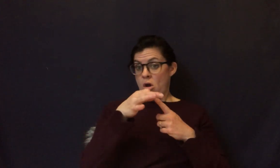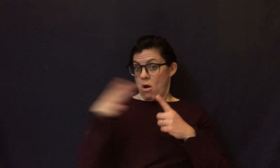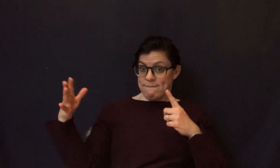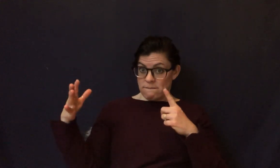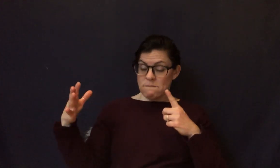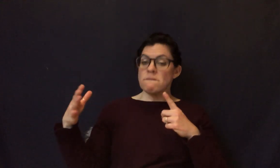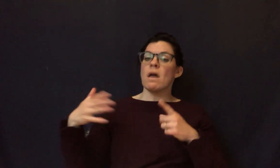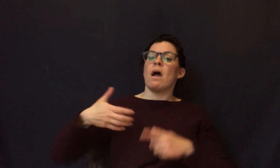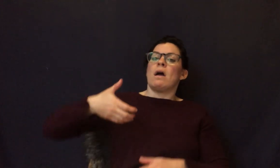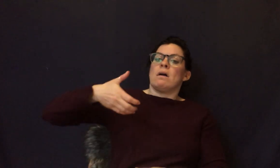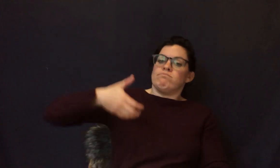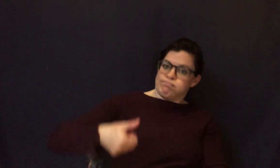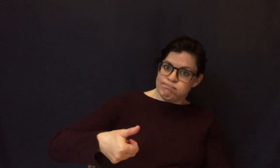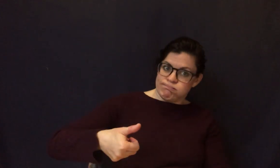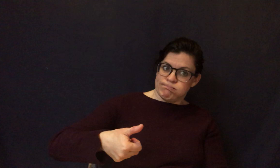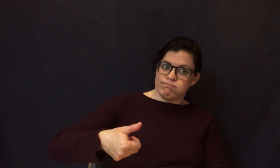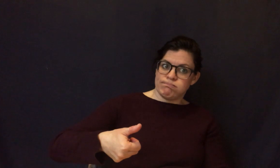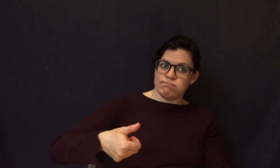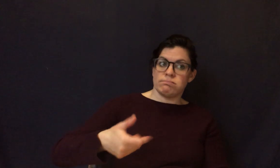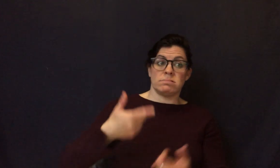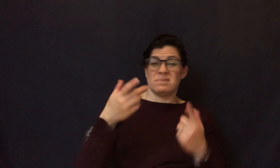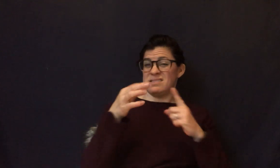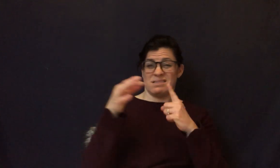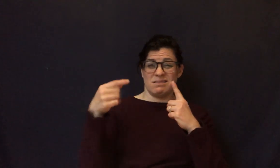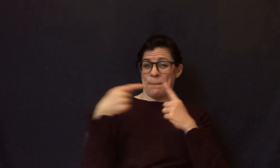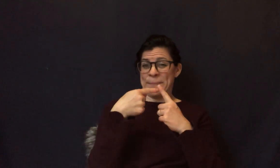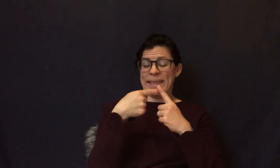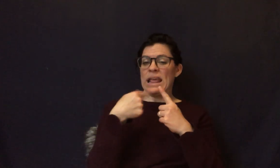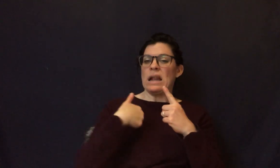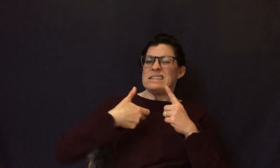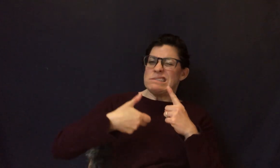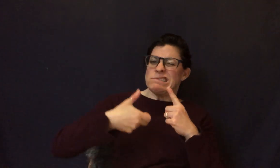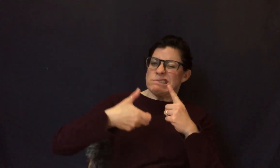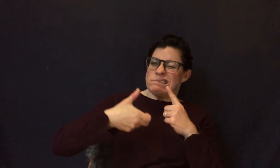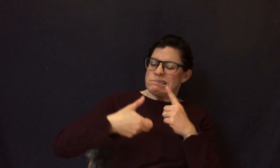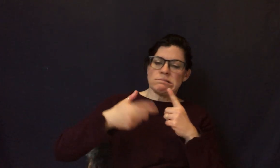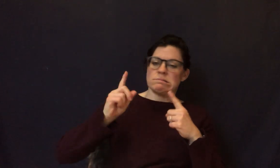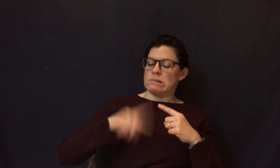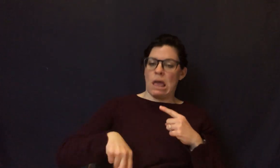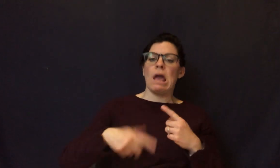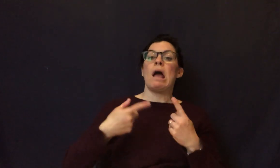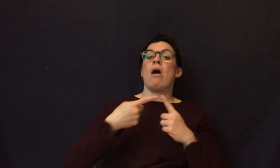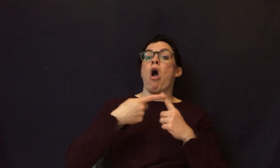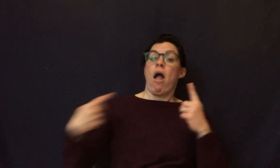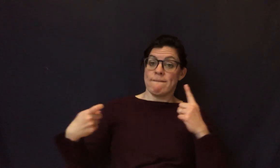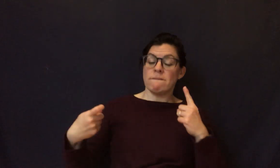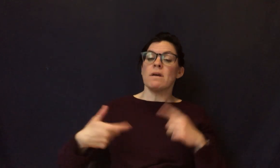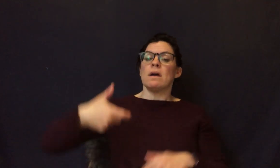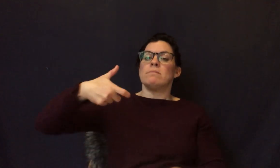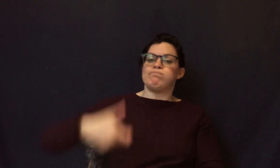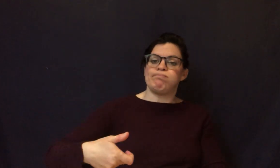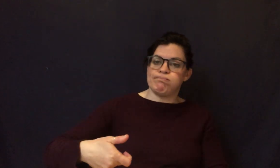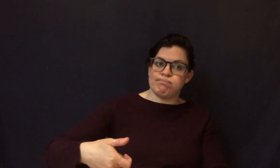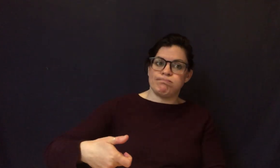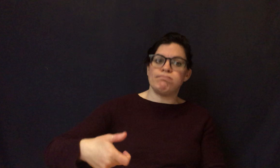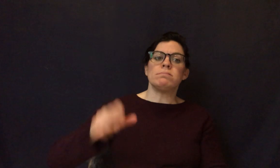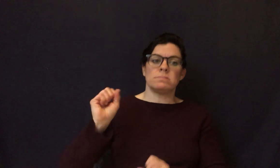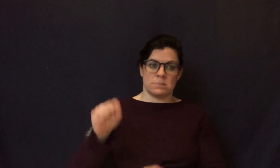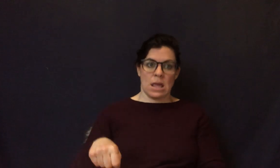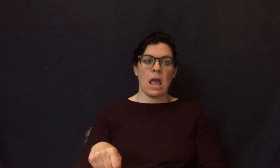trigger on the fire extinguisher. All right. And then what's the last thing I'm going to do, Sam? you're gonna sweep from side to side. Yep, I'm going to move it like this. I'm going to sweep from side